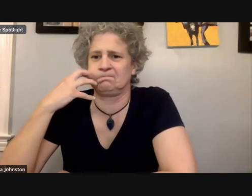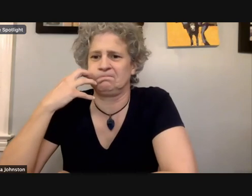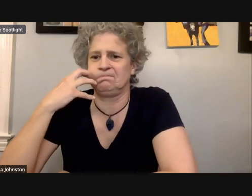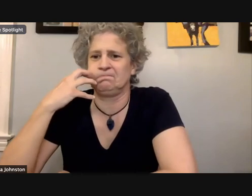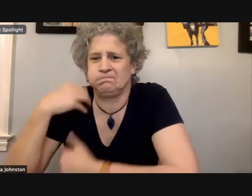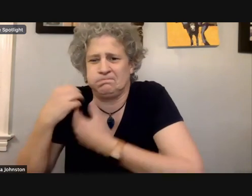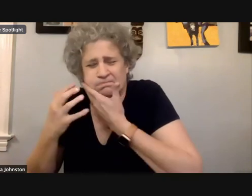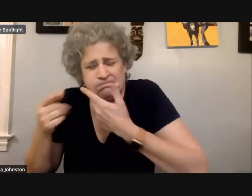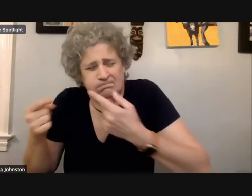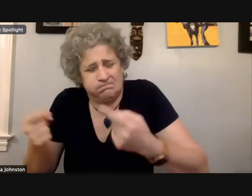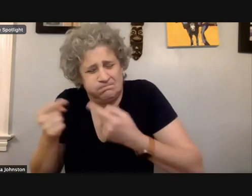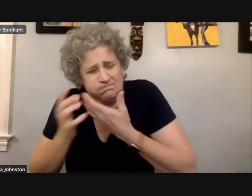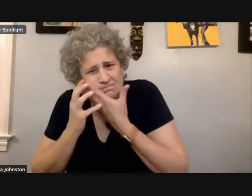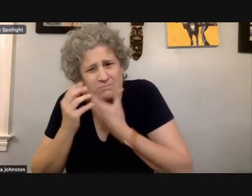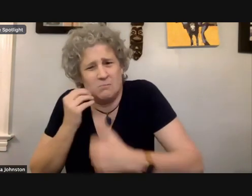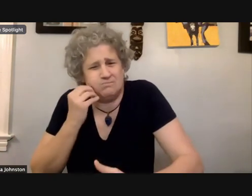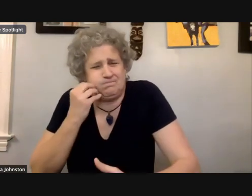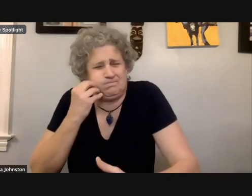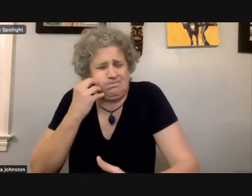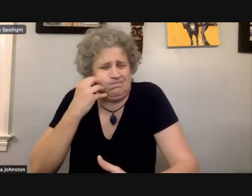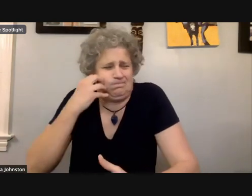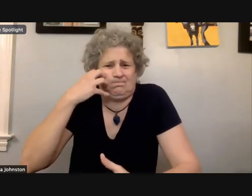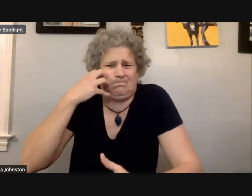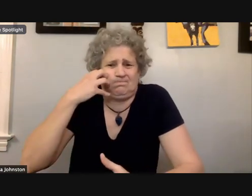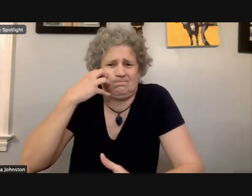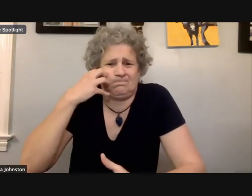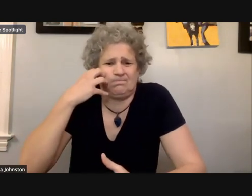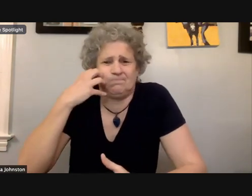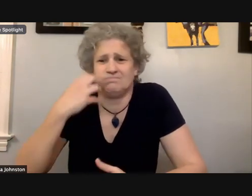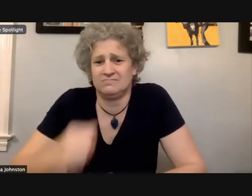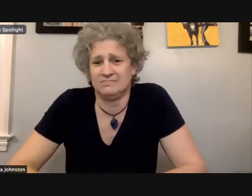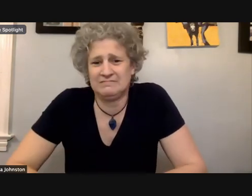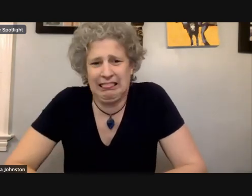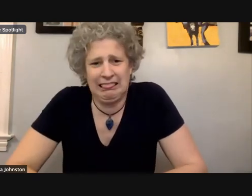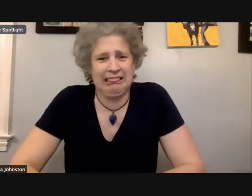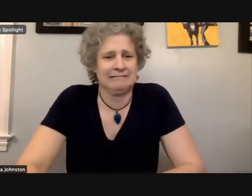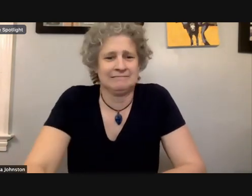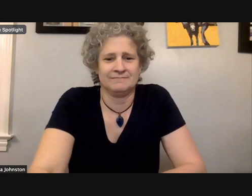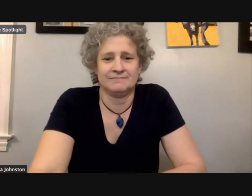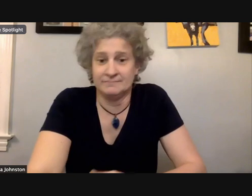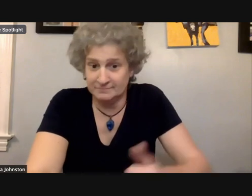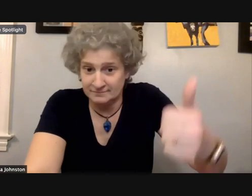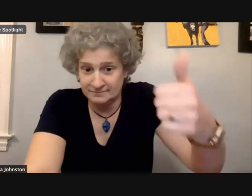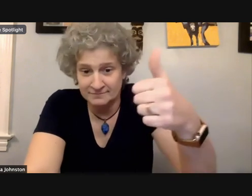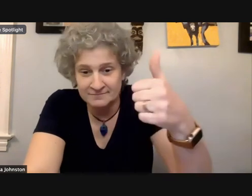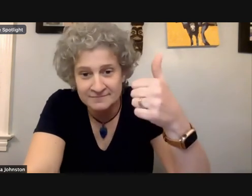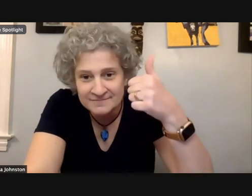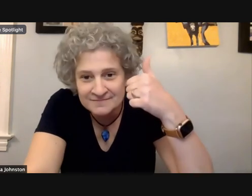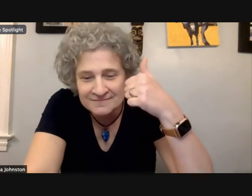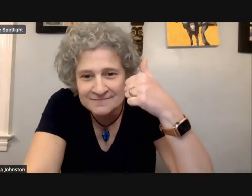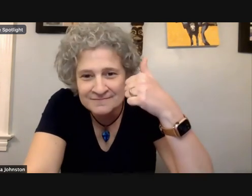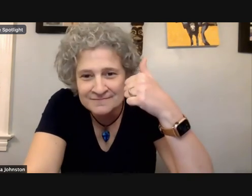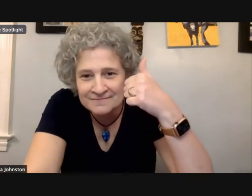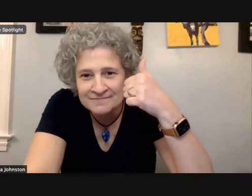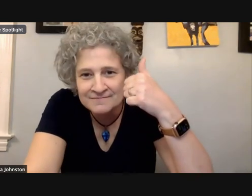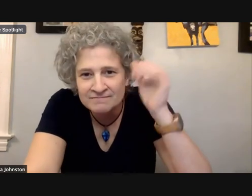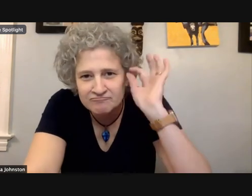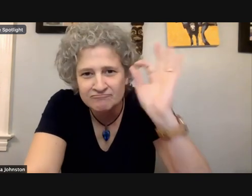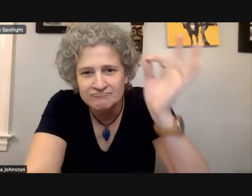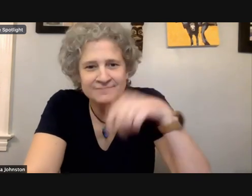I would say show like a swelling, a very painful swelling in the side of the mouth, and then finger spell it.